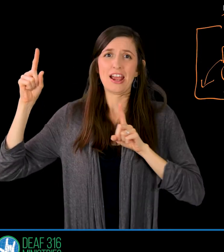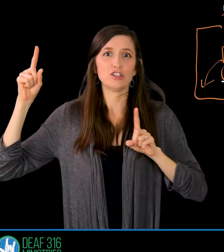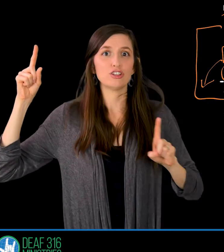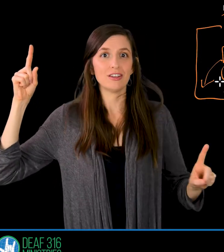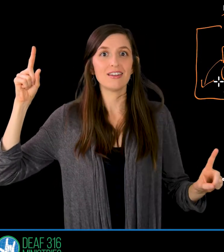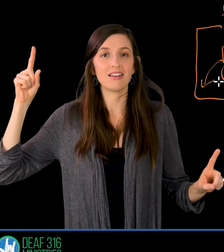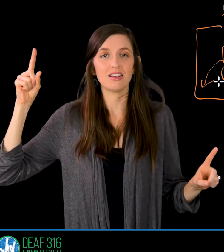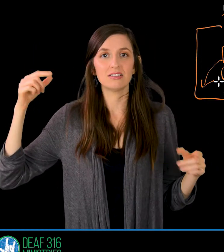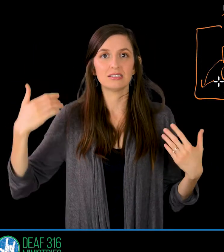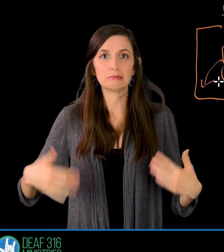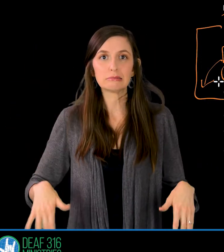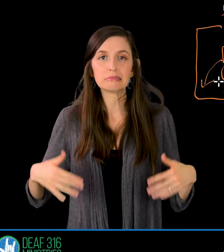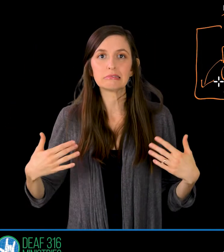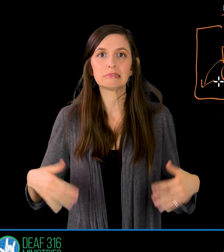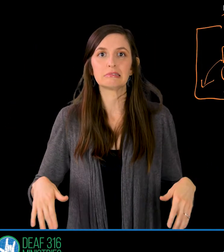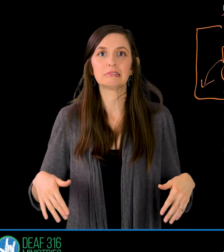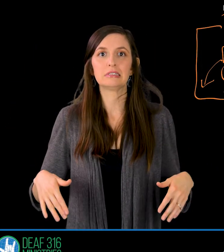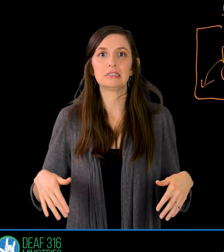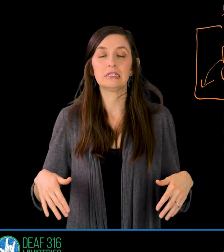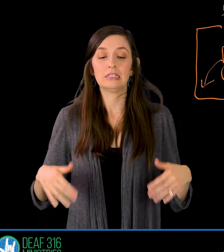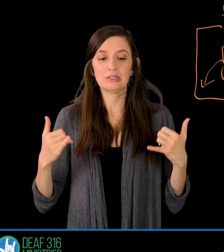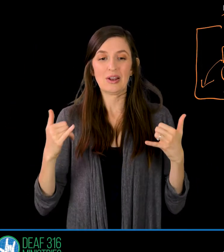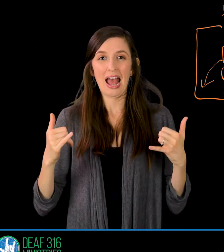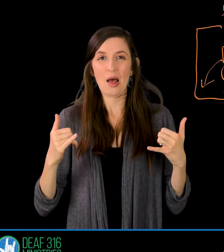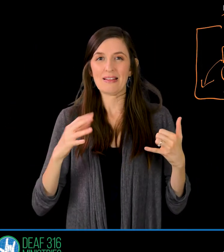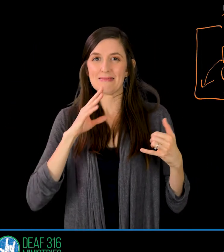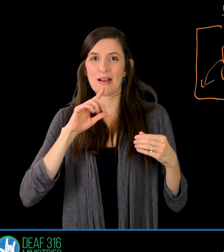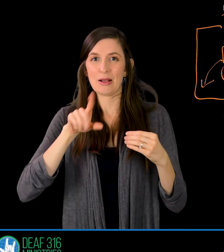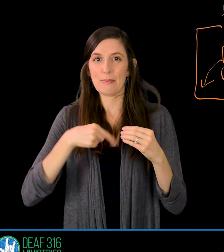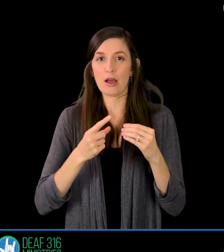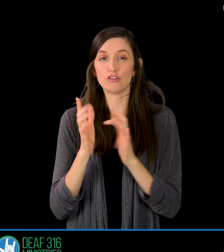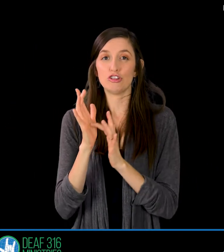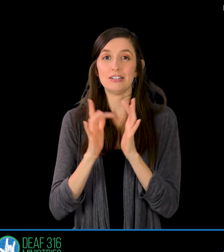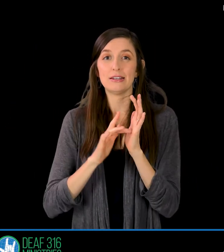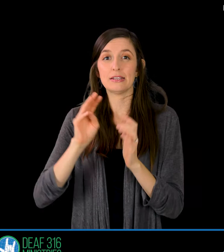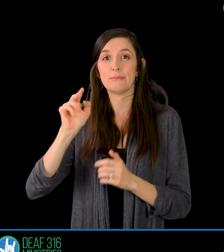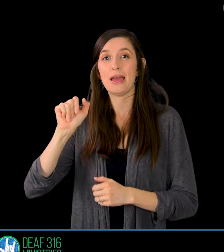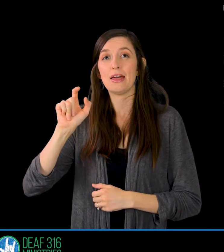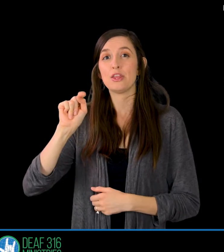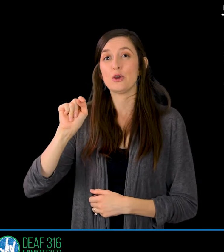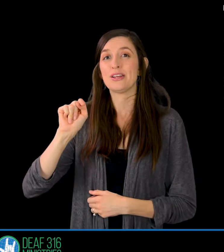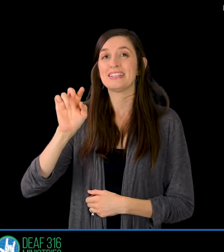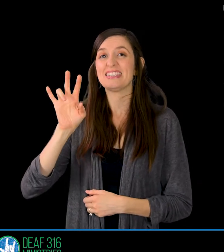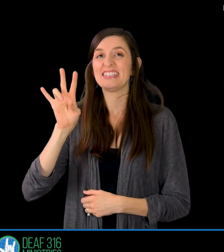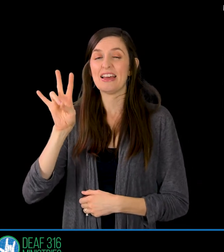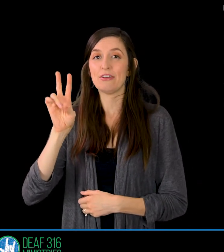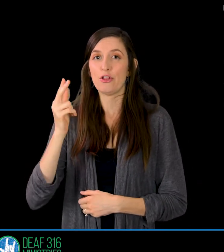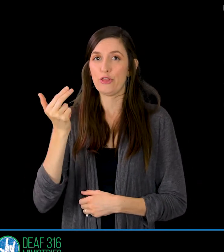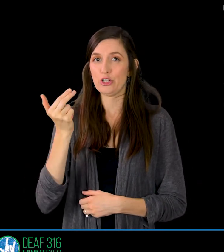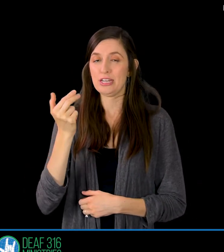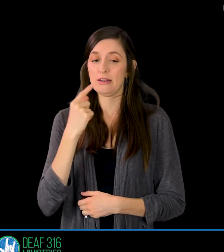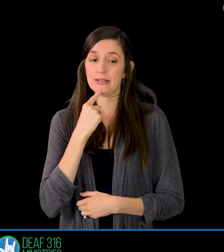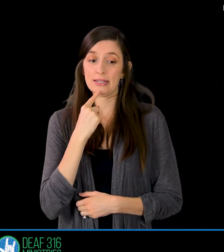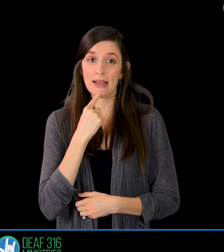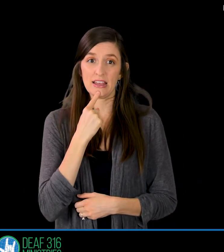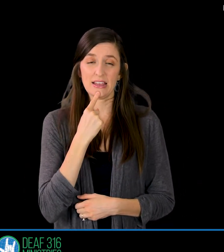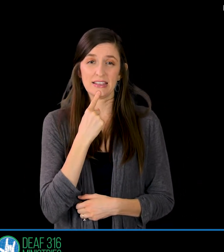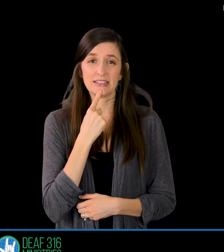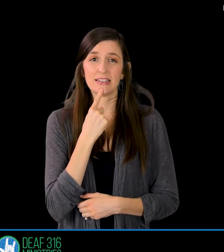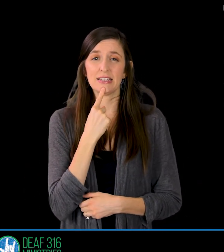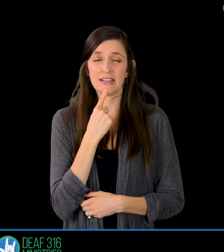destruction so let's broaden out a little further now go to Jesus is Matthew 7 13